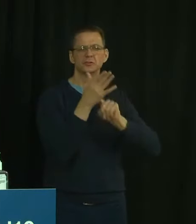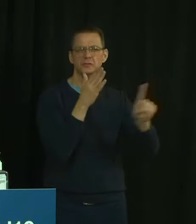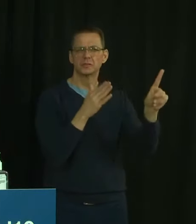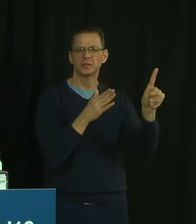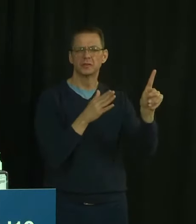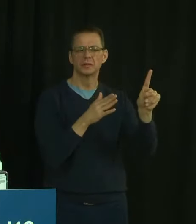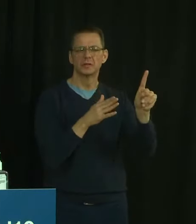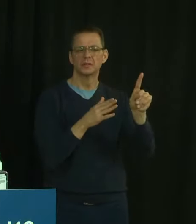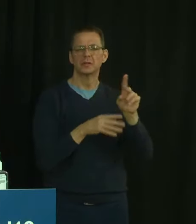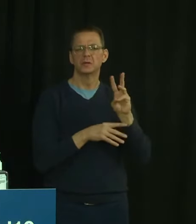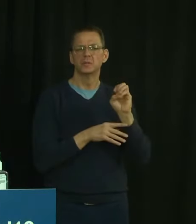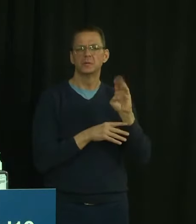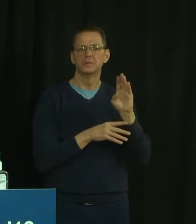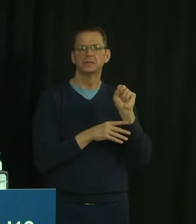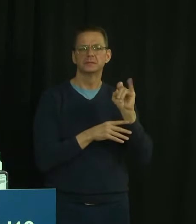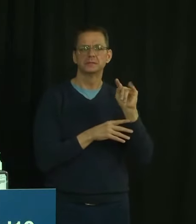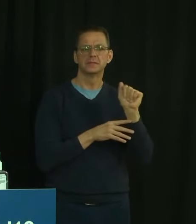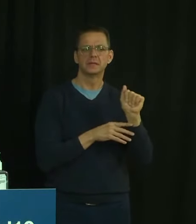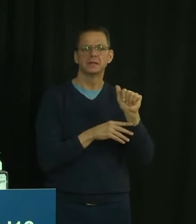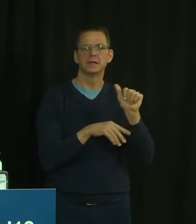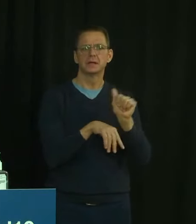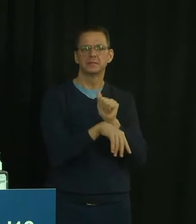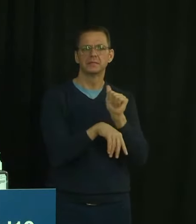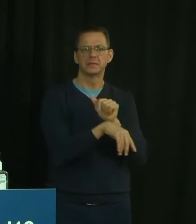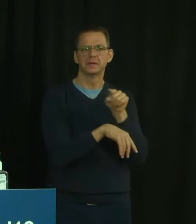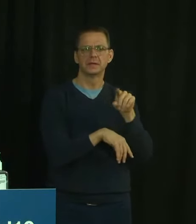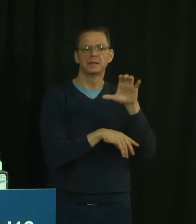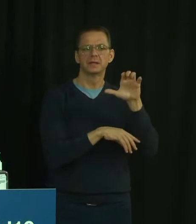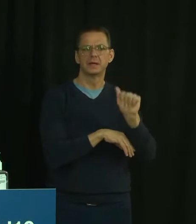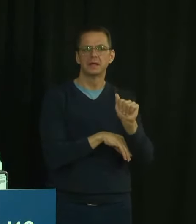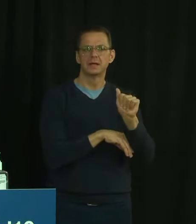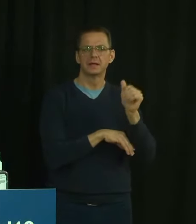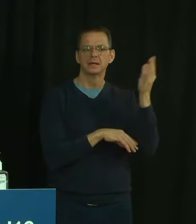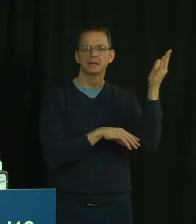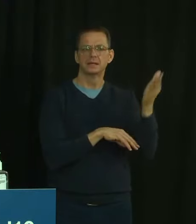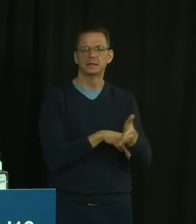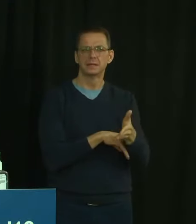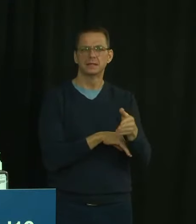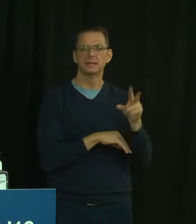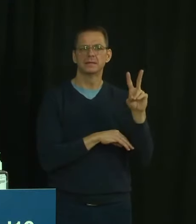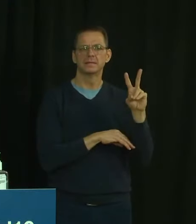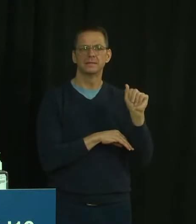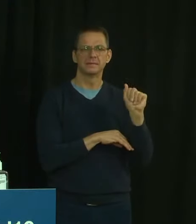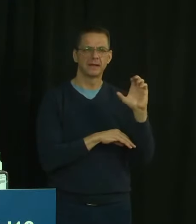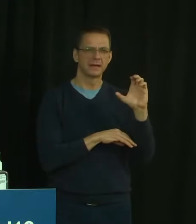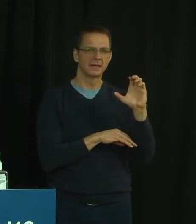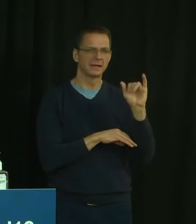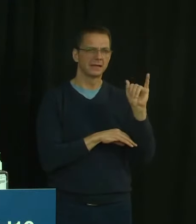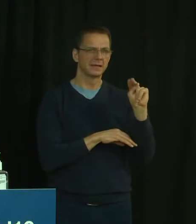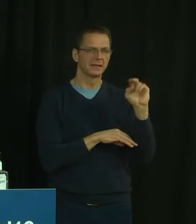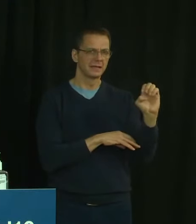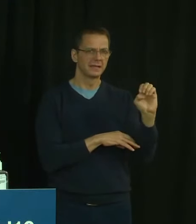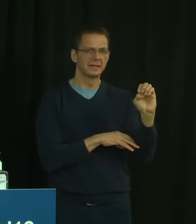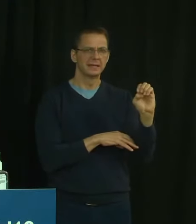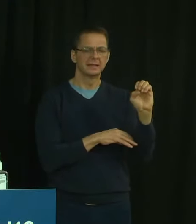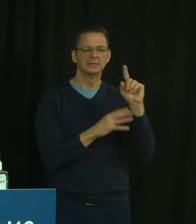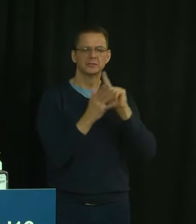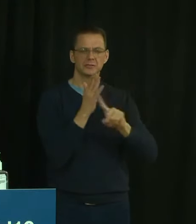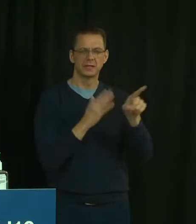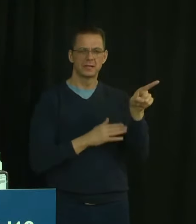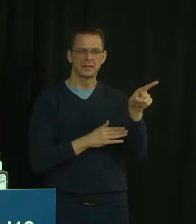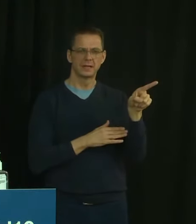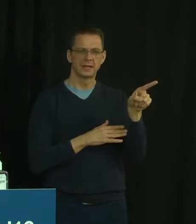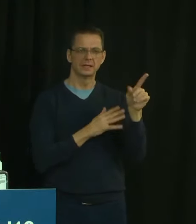be underway. At the same time, we must ask for Albertans' patience. With nearly 1 million Albertans in